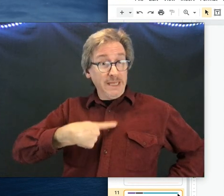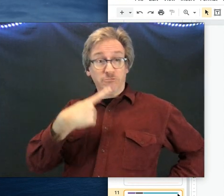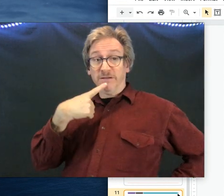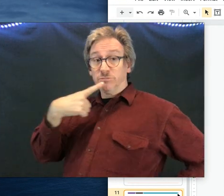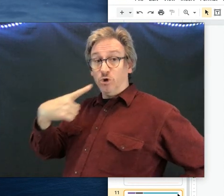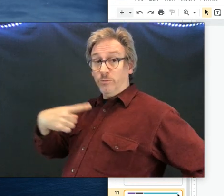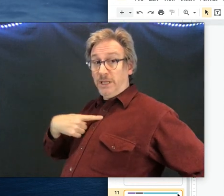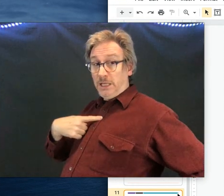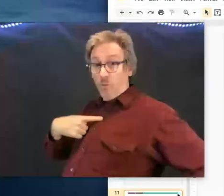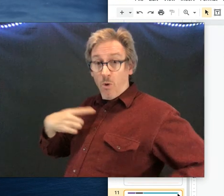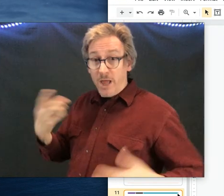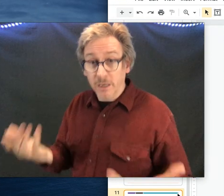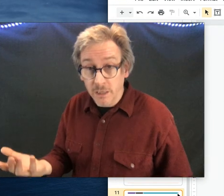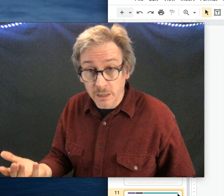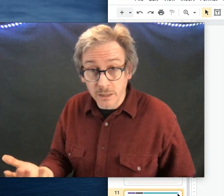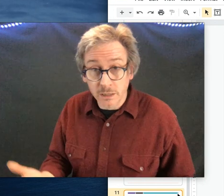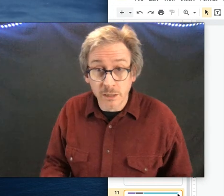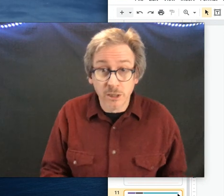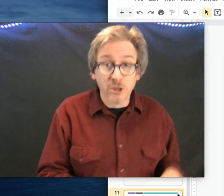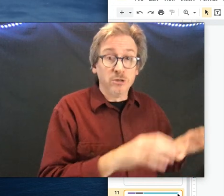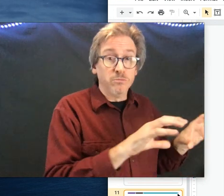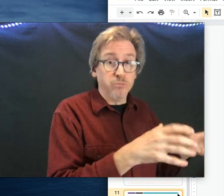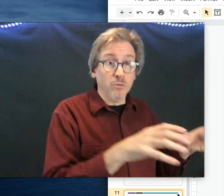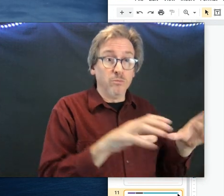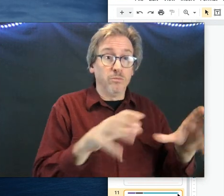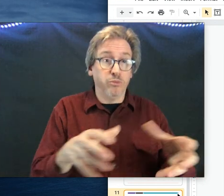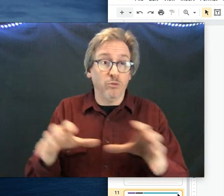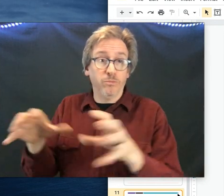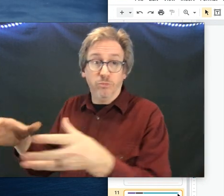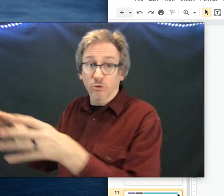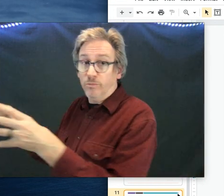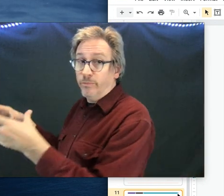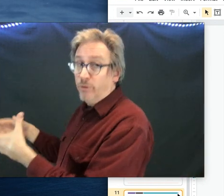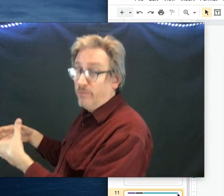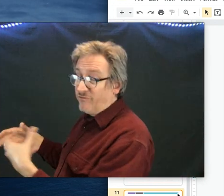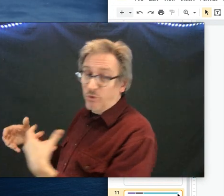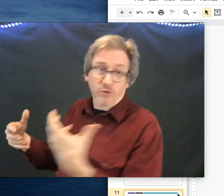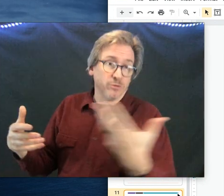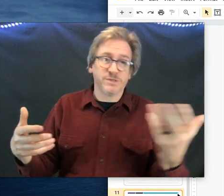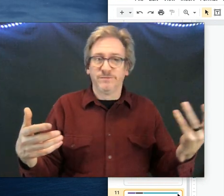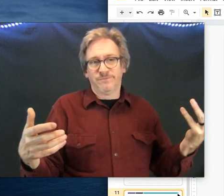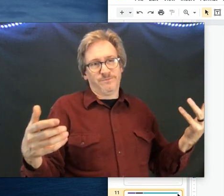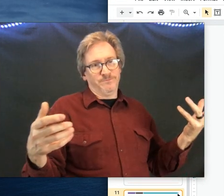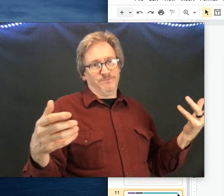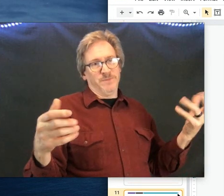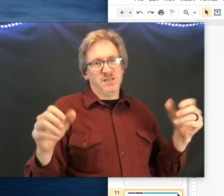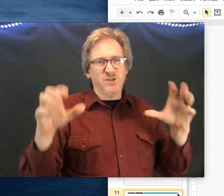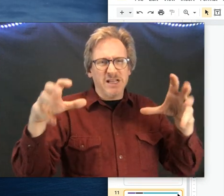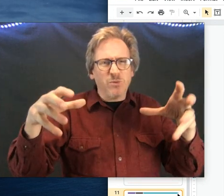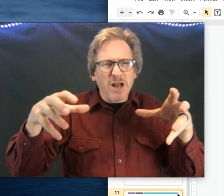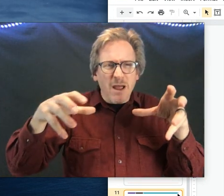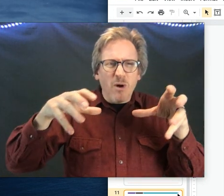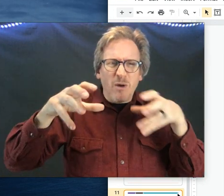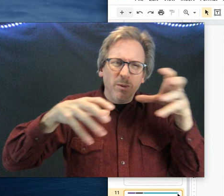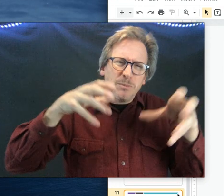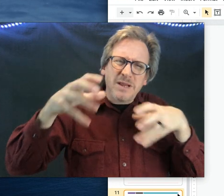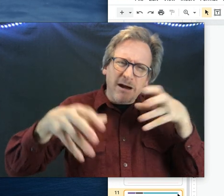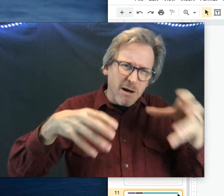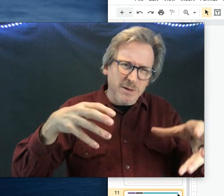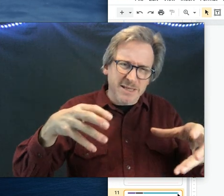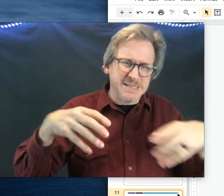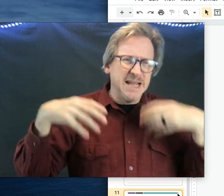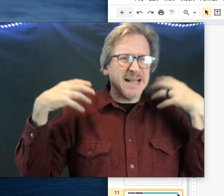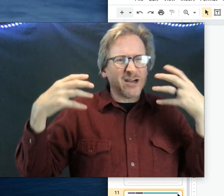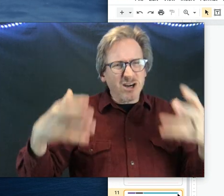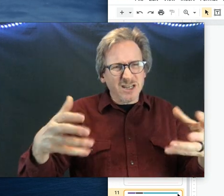told me, right? Told me what? Boop, boop, boop, boop, 4 groups. So that's what we would play